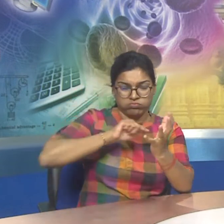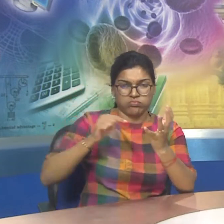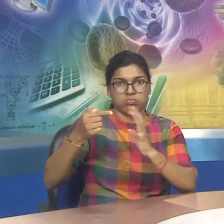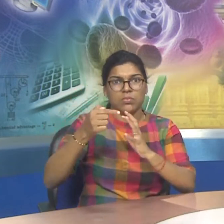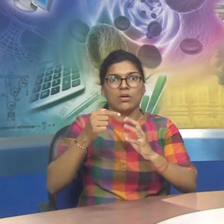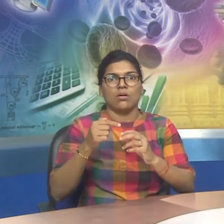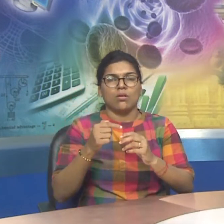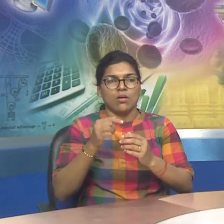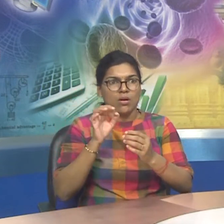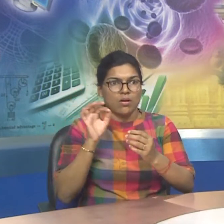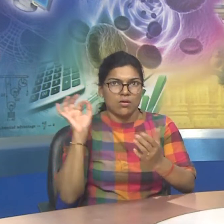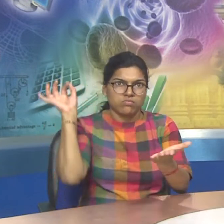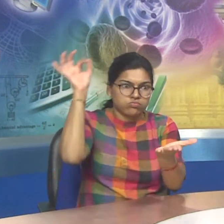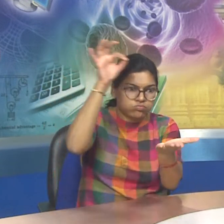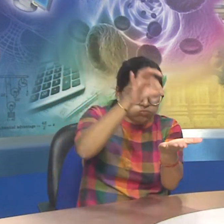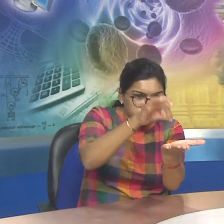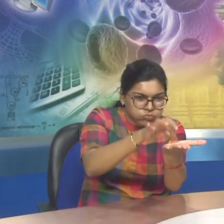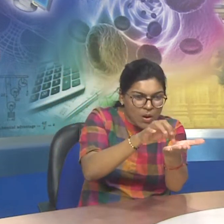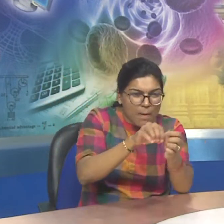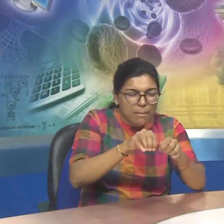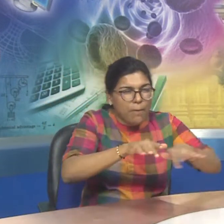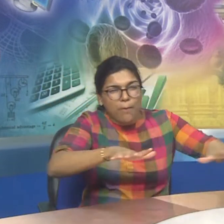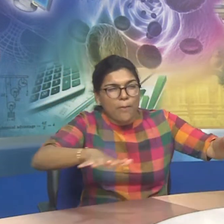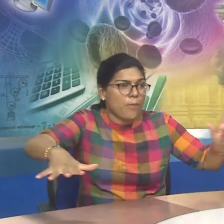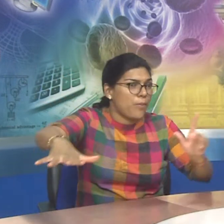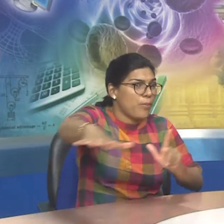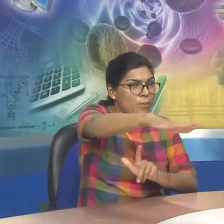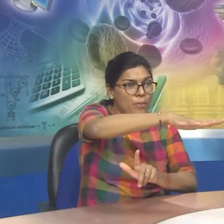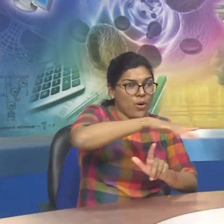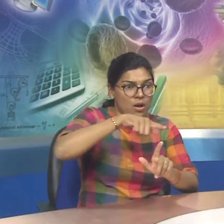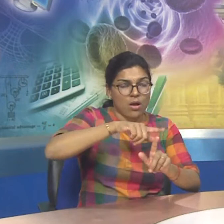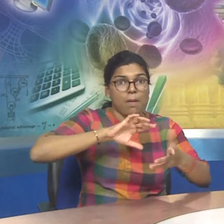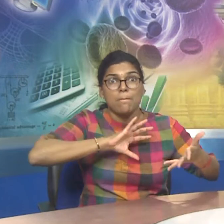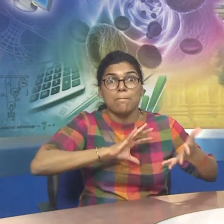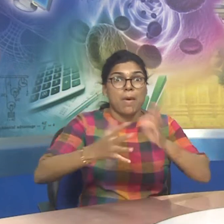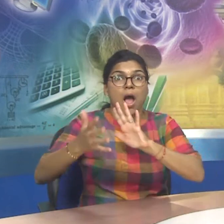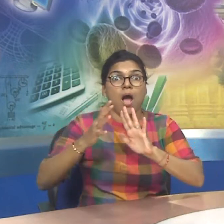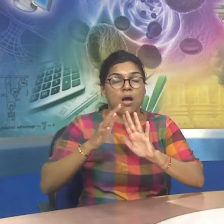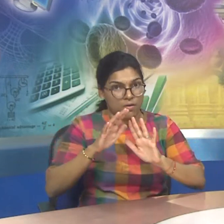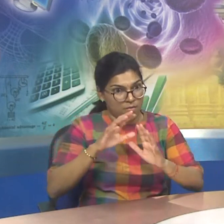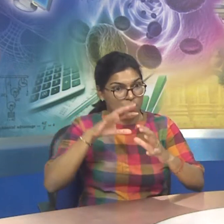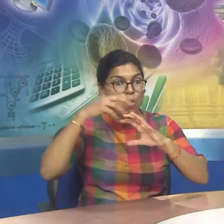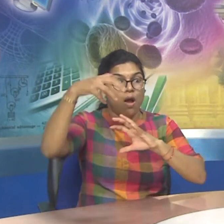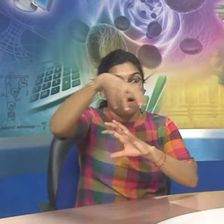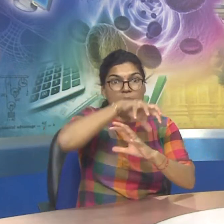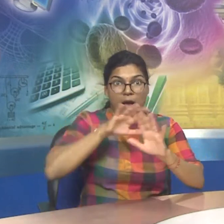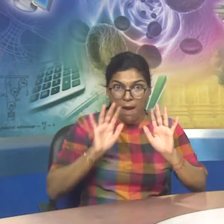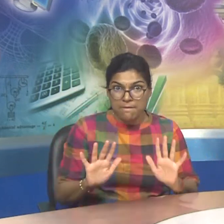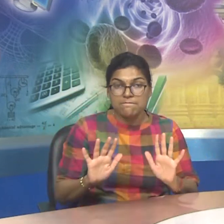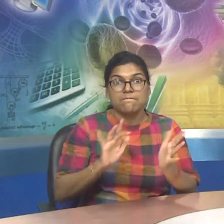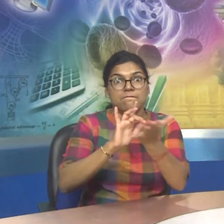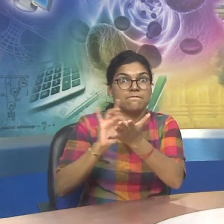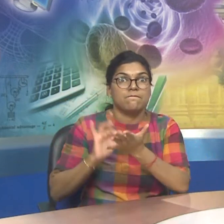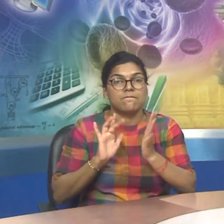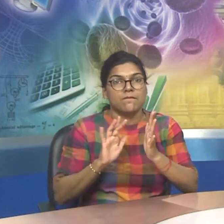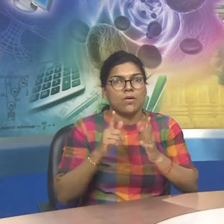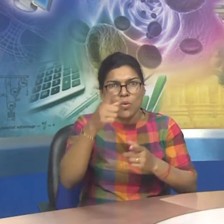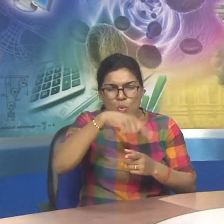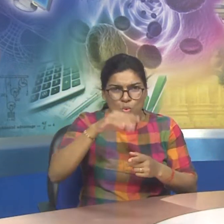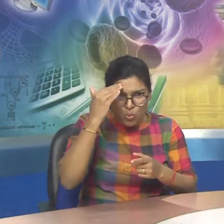So, there is a question for you all. Do you know which countries have nuclear weapons?